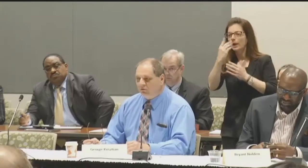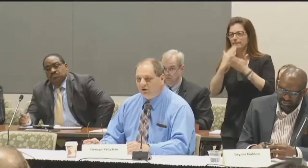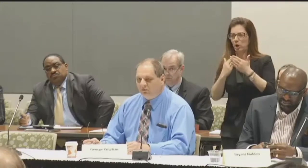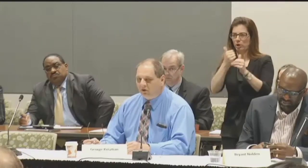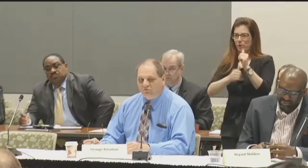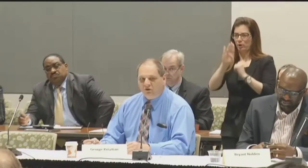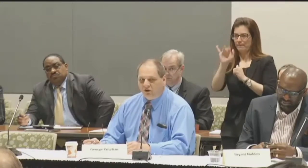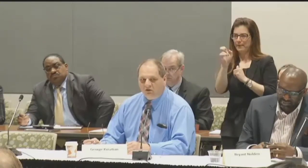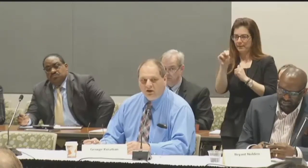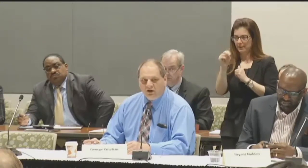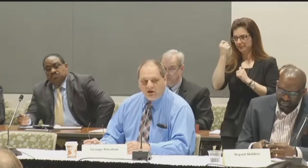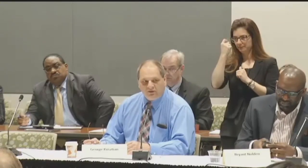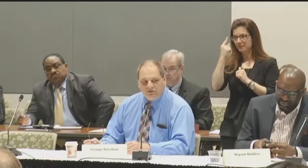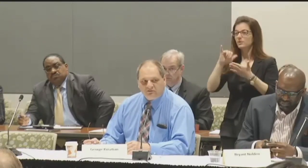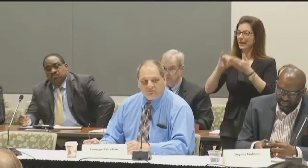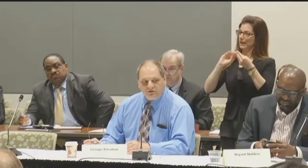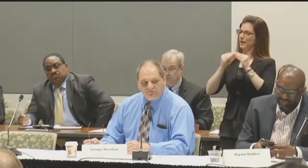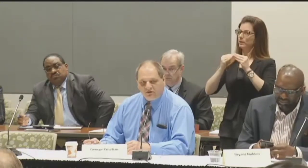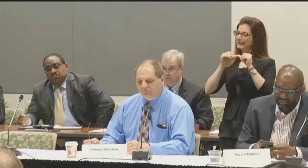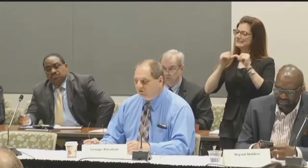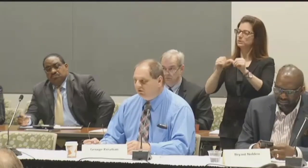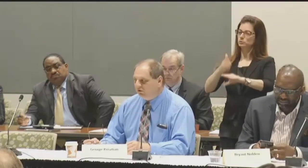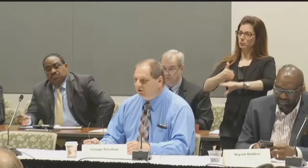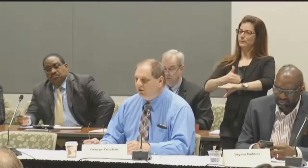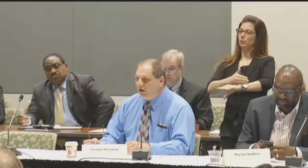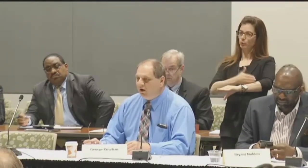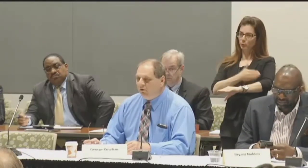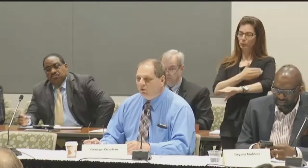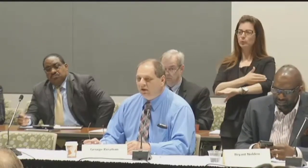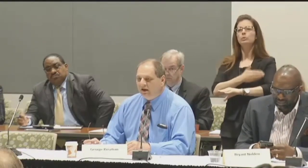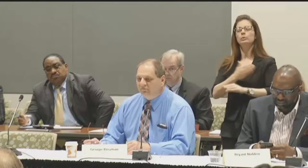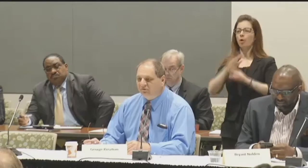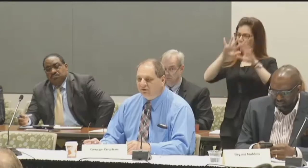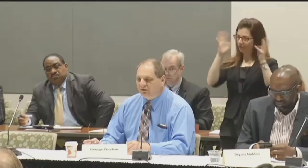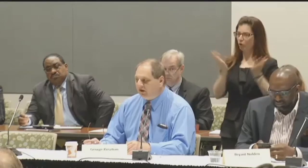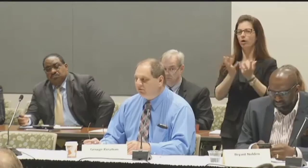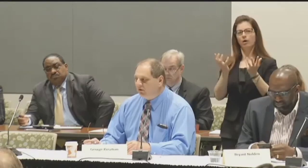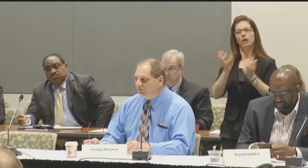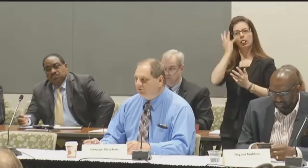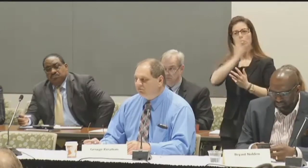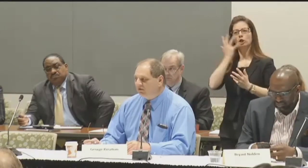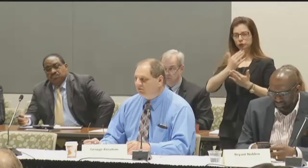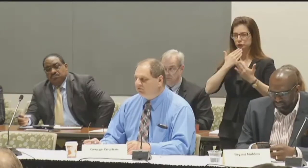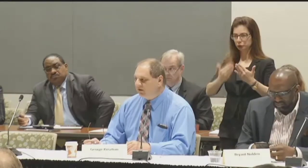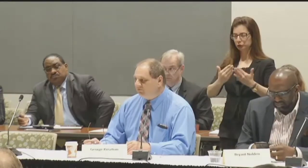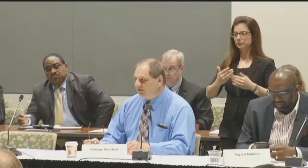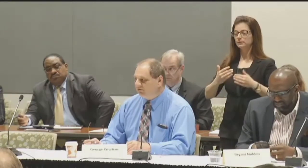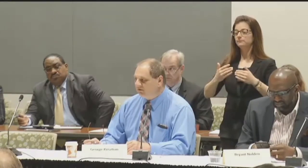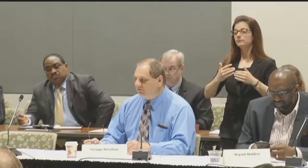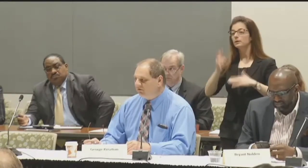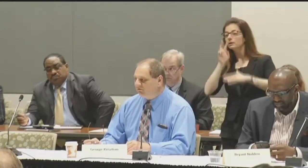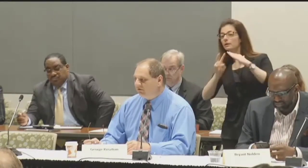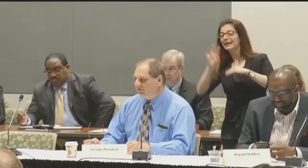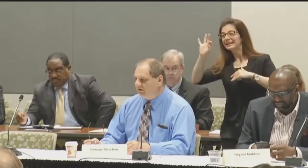So overall, things are looking very, very good. We'll have the 9th round of Sentinel,